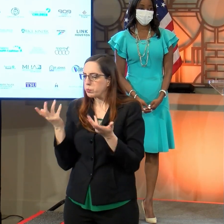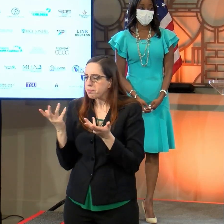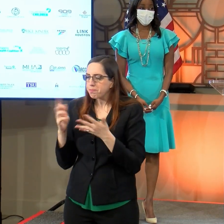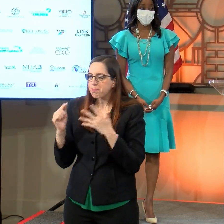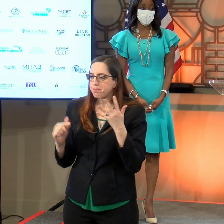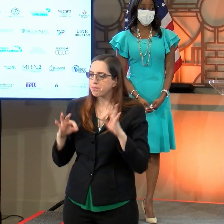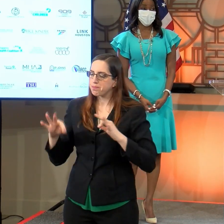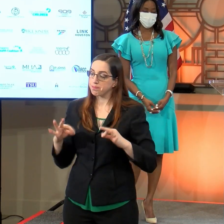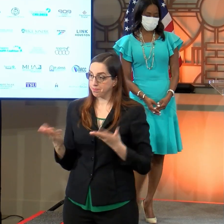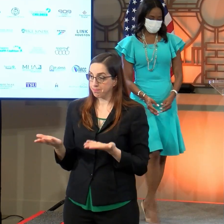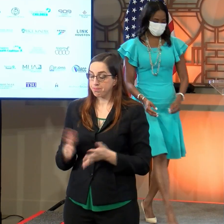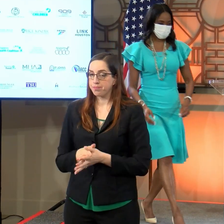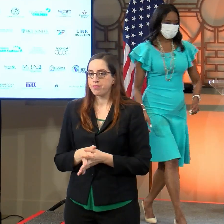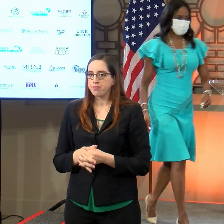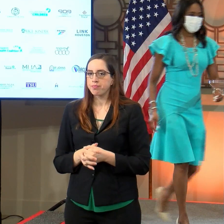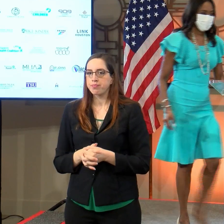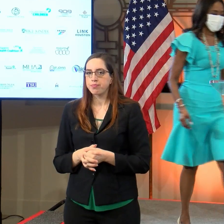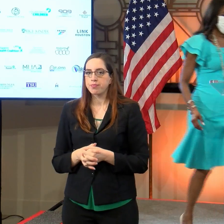doing.